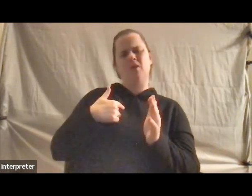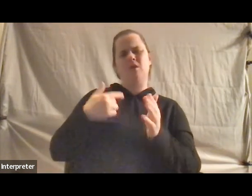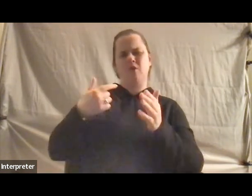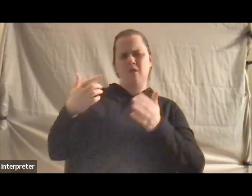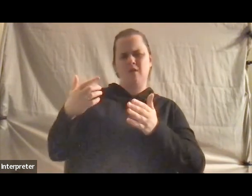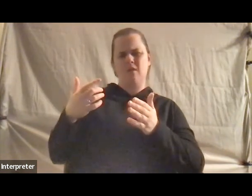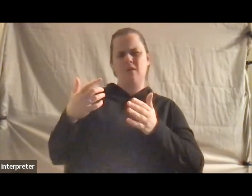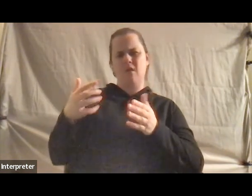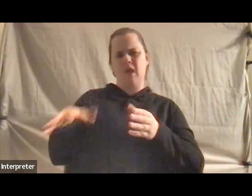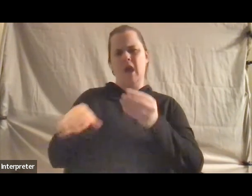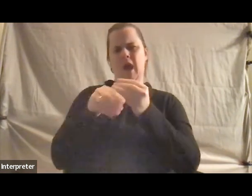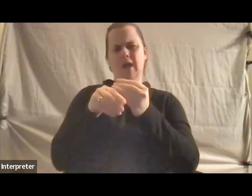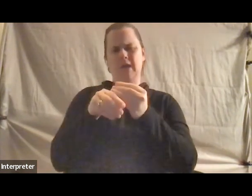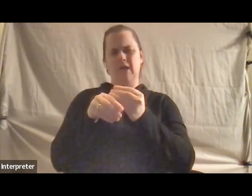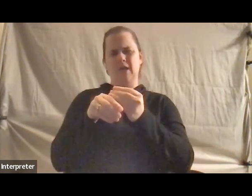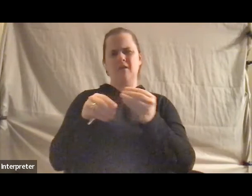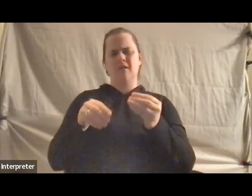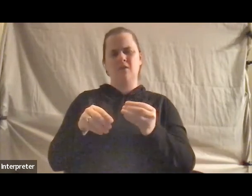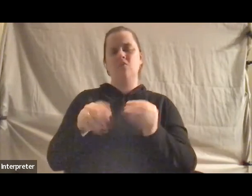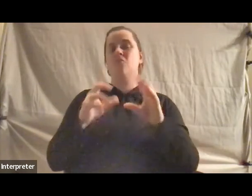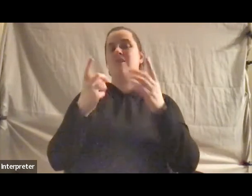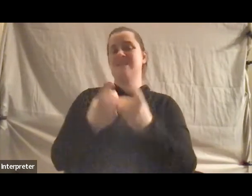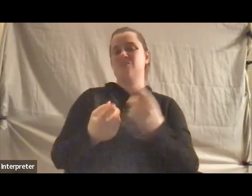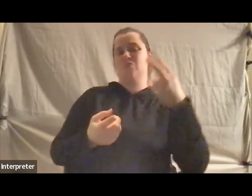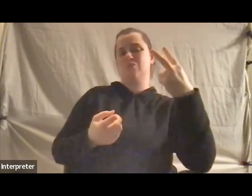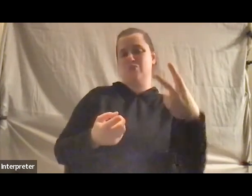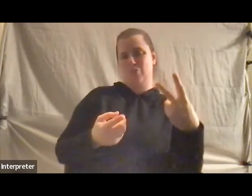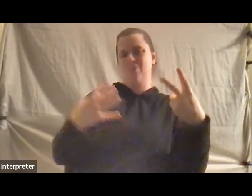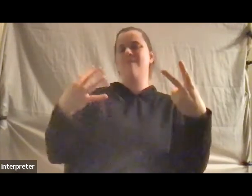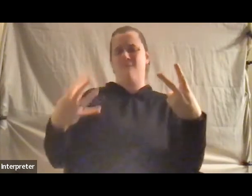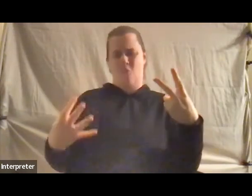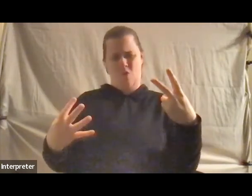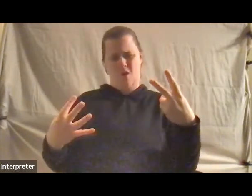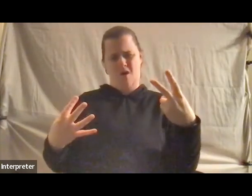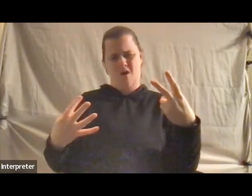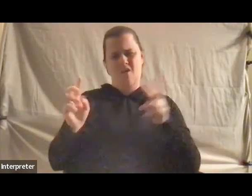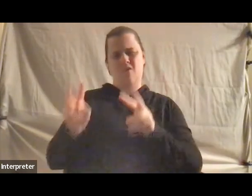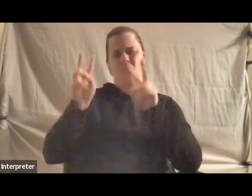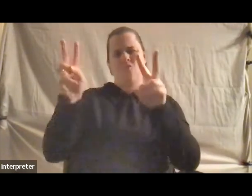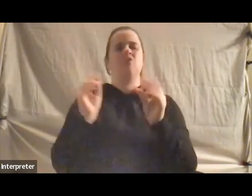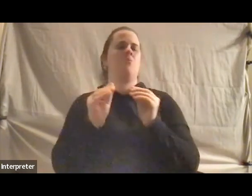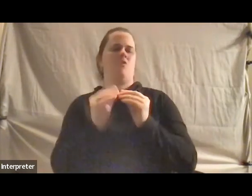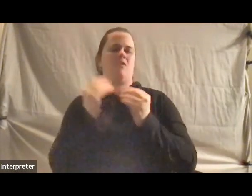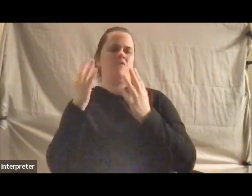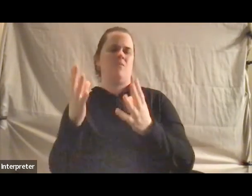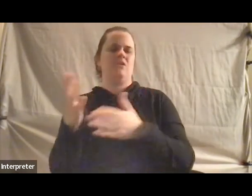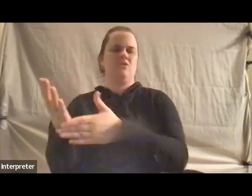first in Council Districts 2 and 4, and look for more information to be shared